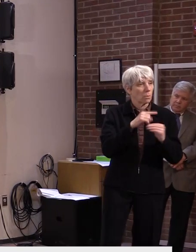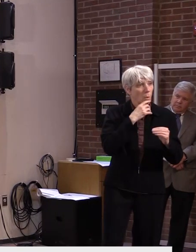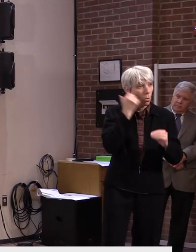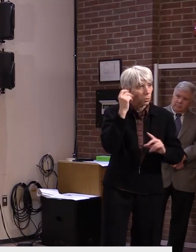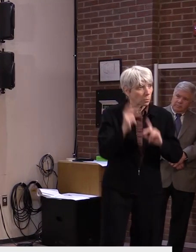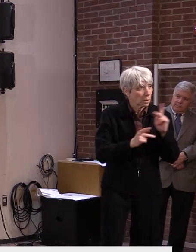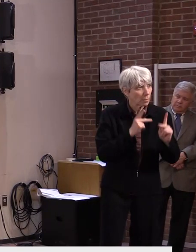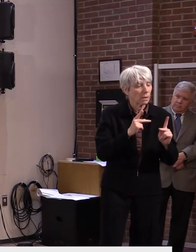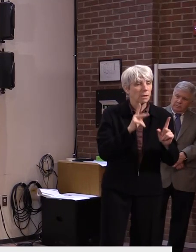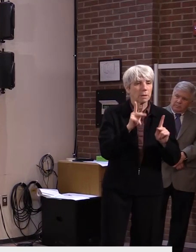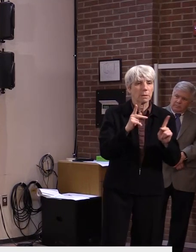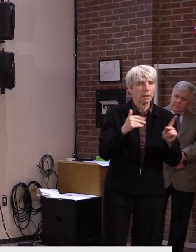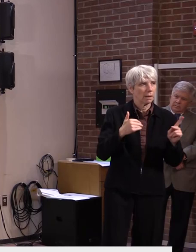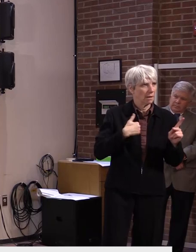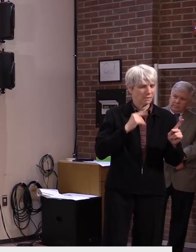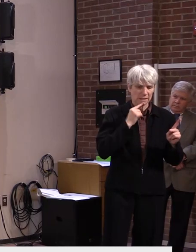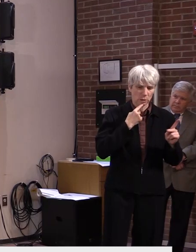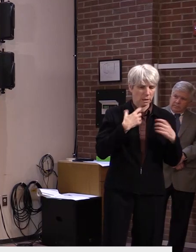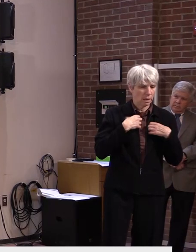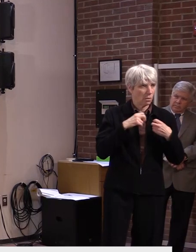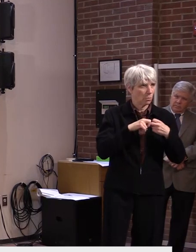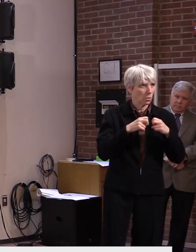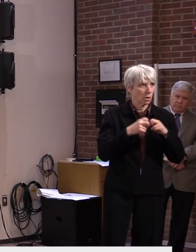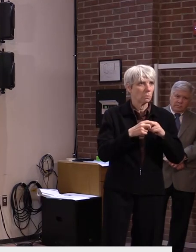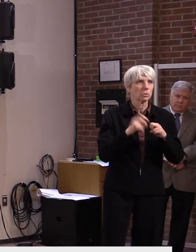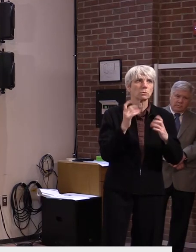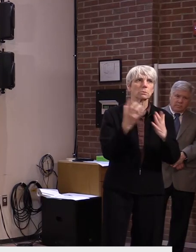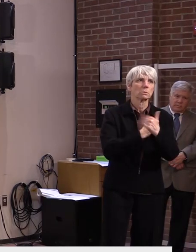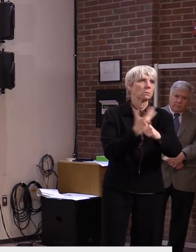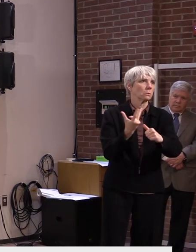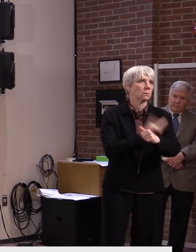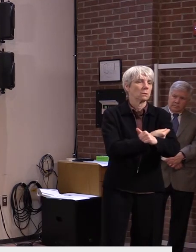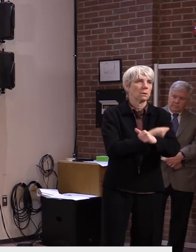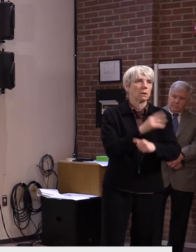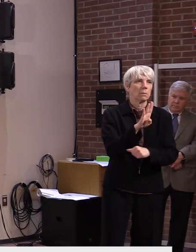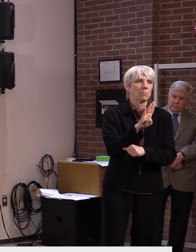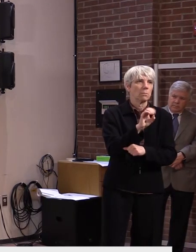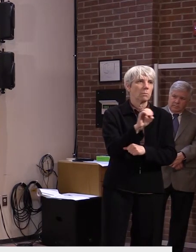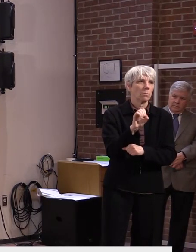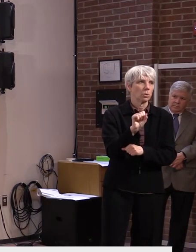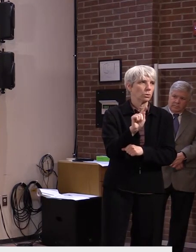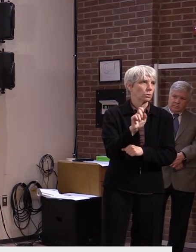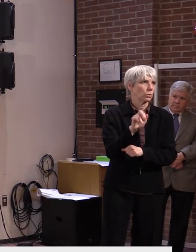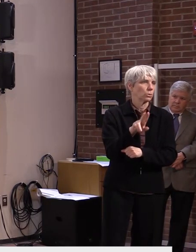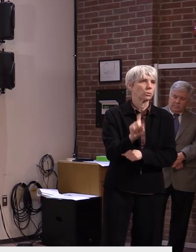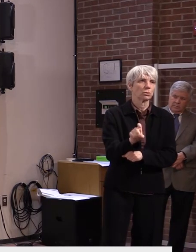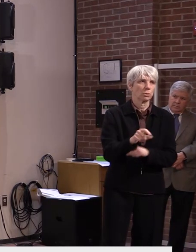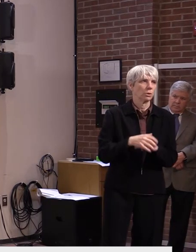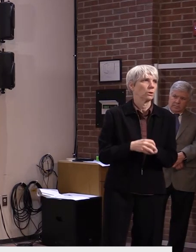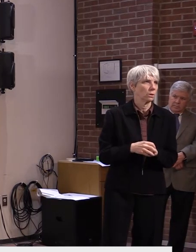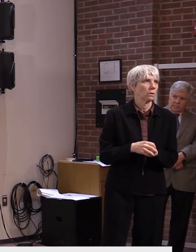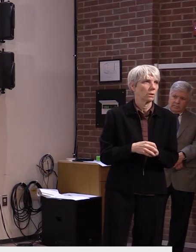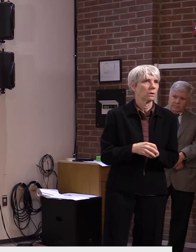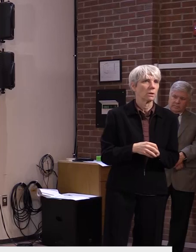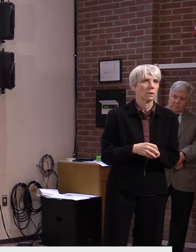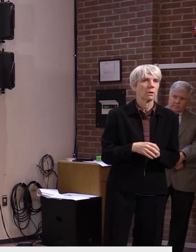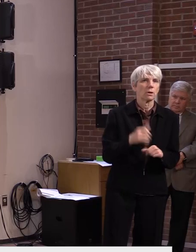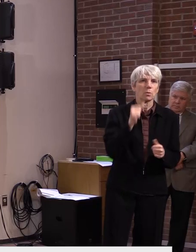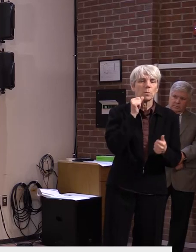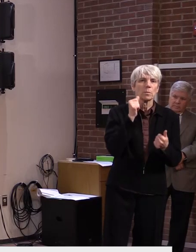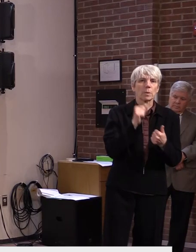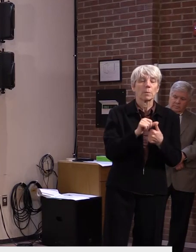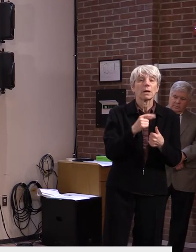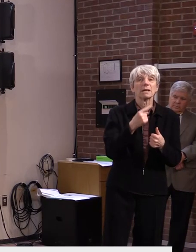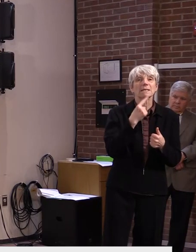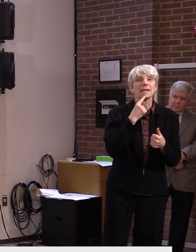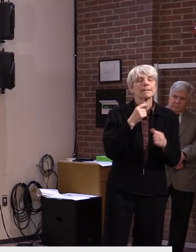with compromised conditions, they should get their booster. Because when I say that the vaccine hasn't been